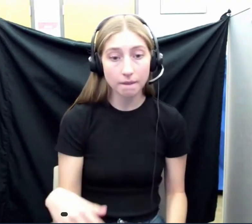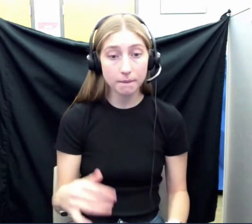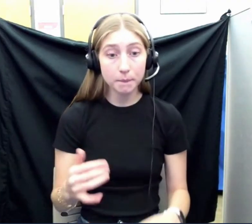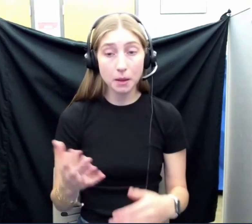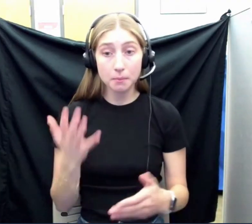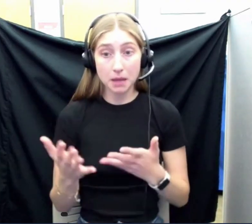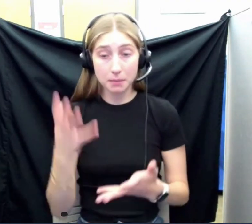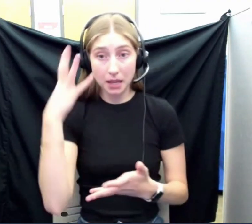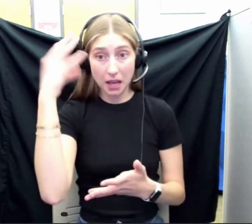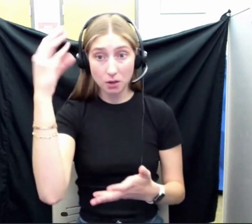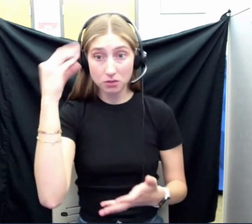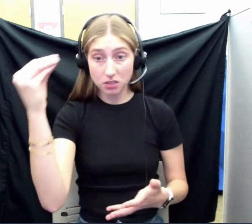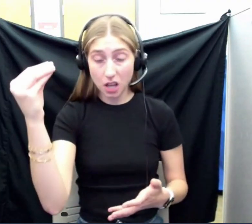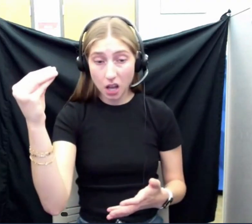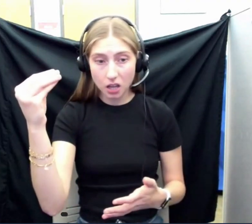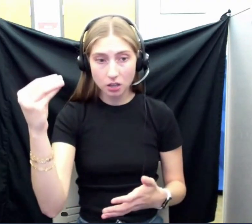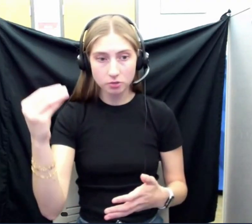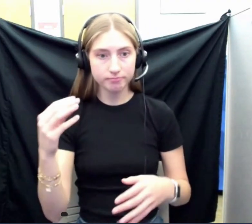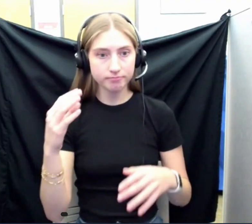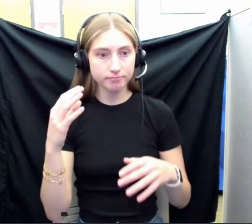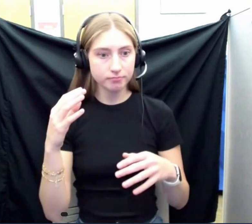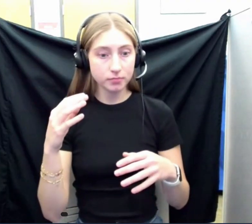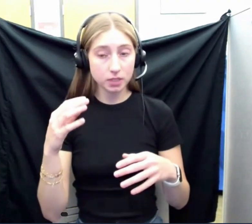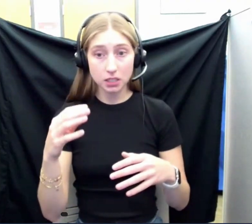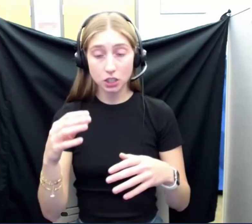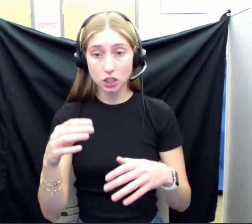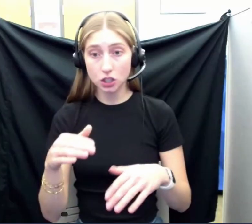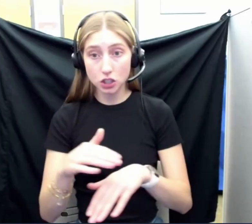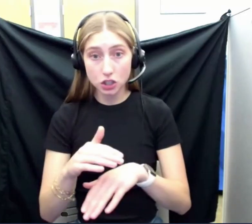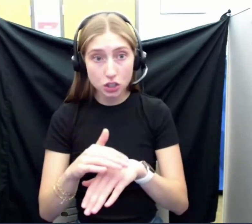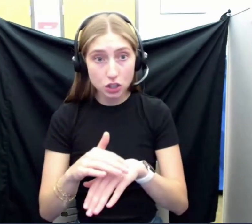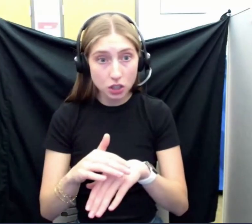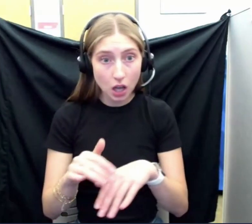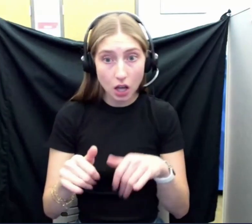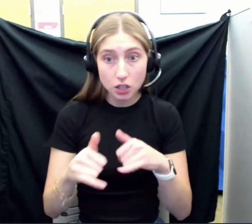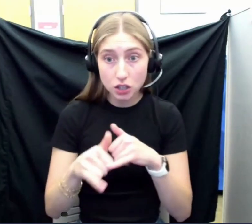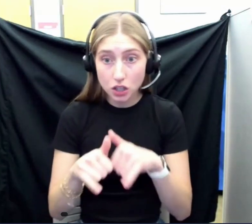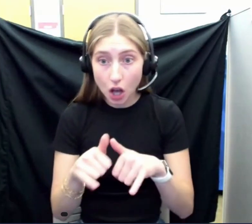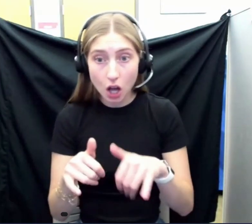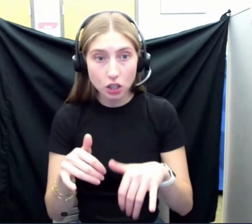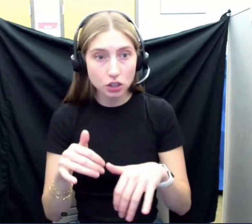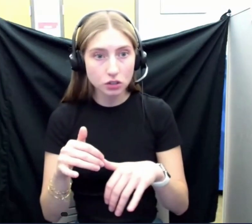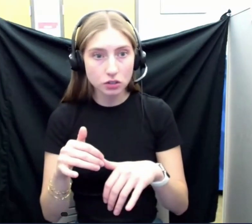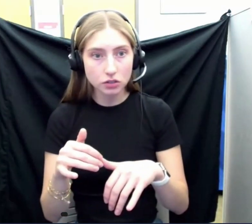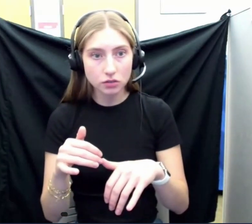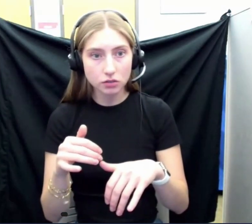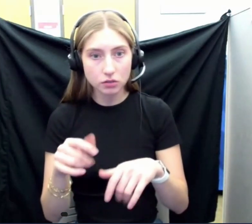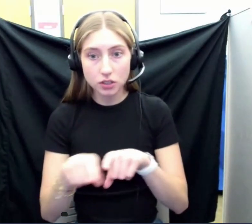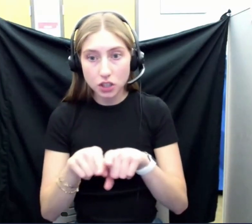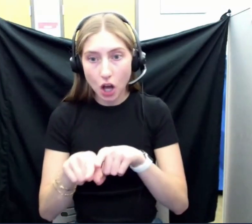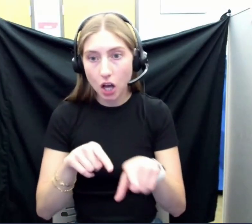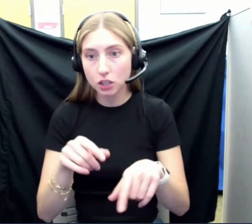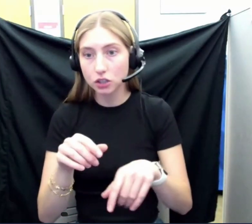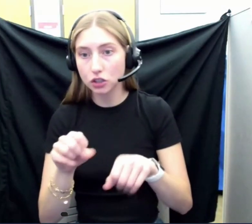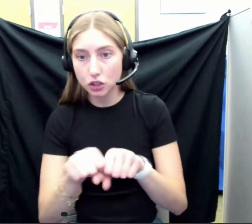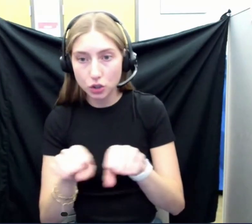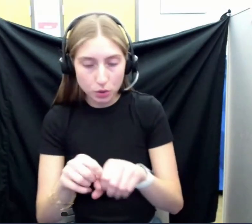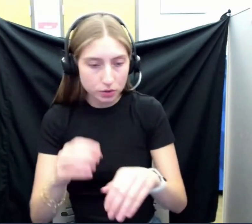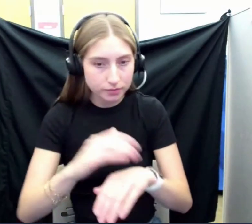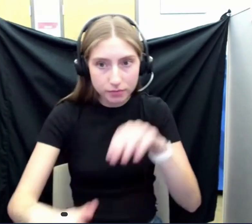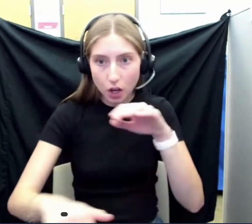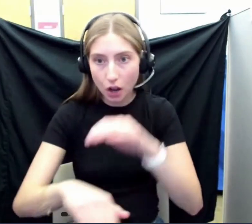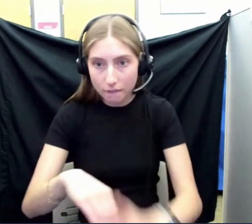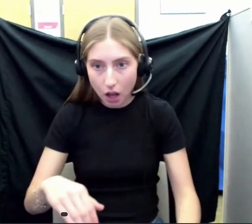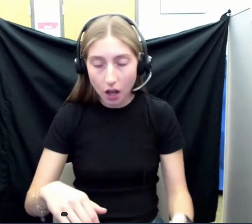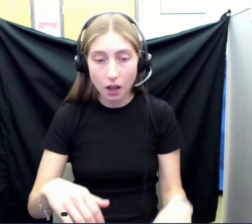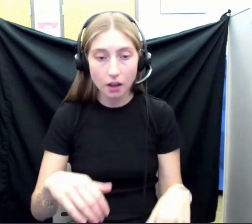go running barefoot through the grass in the morning, your feet might get wet. That's from dew or water that was